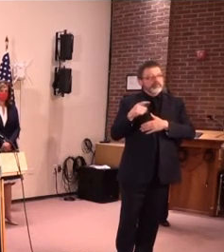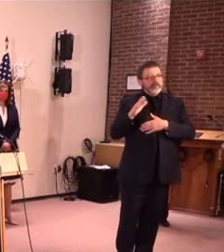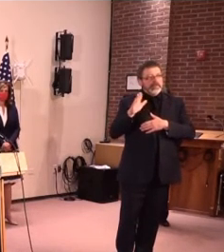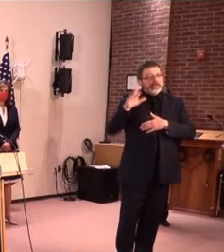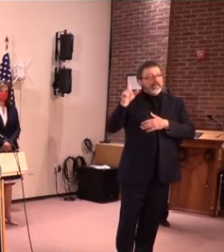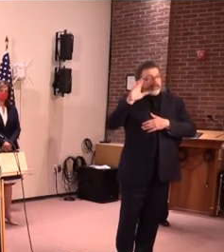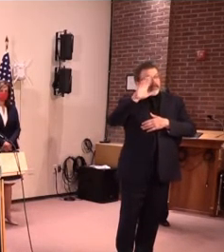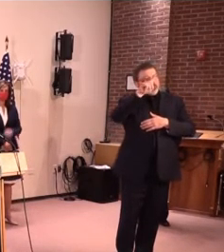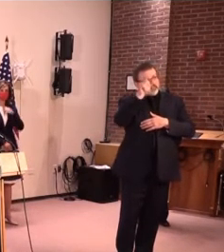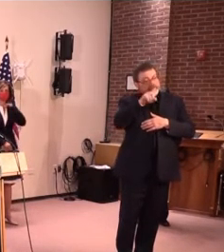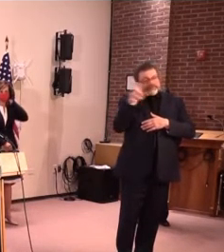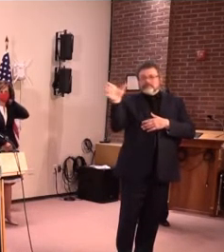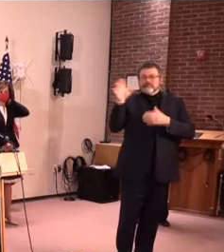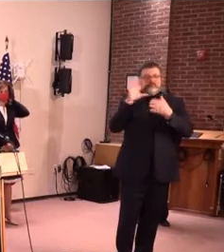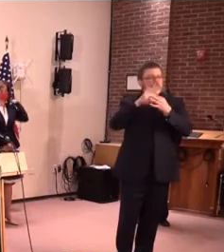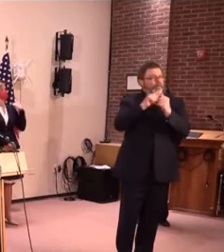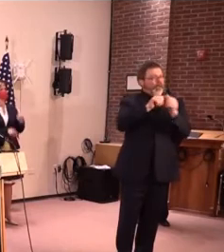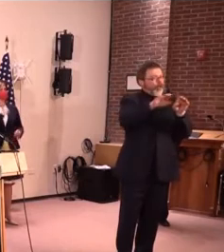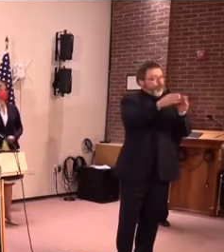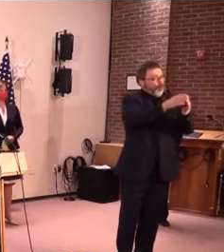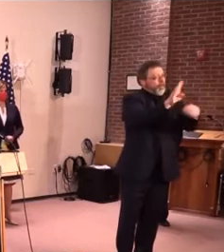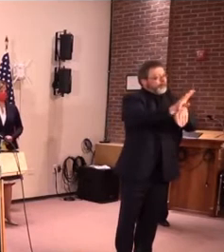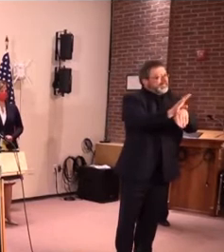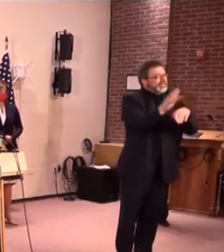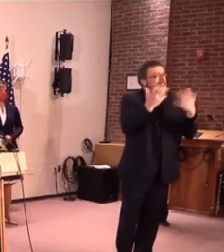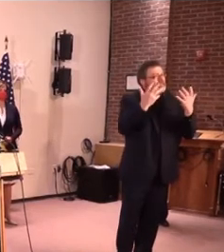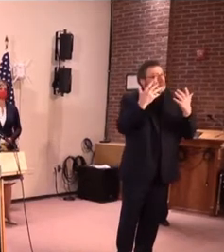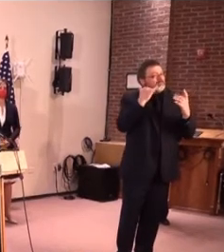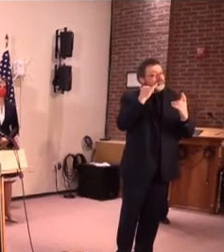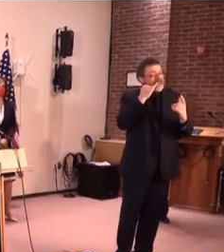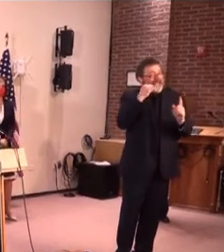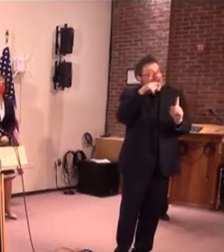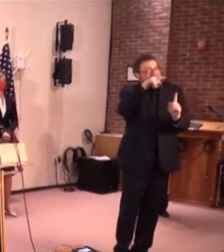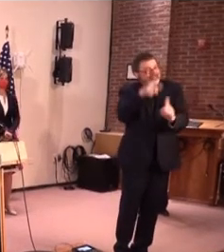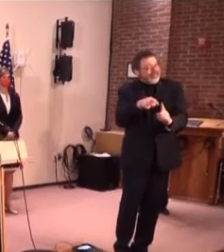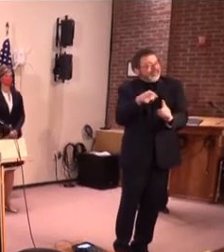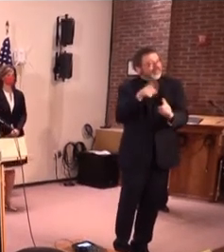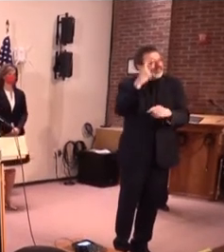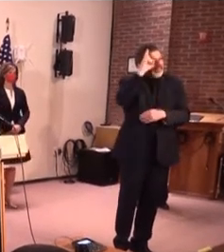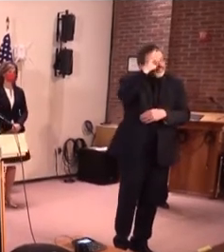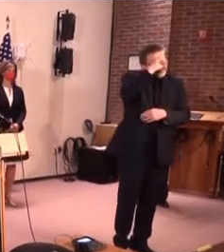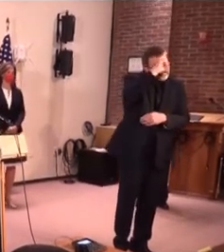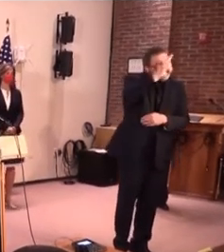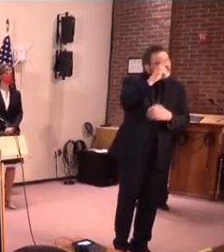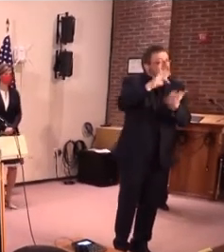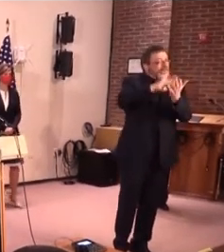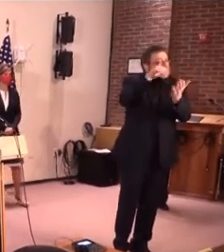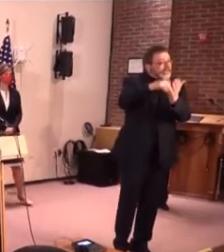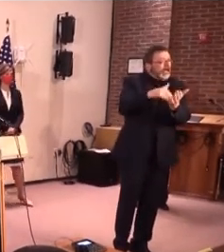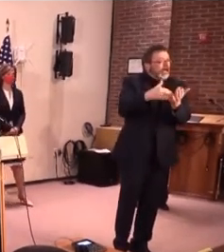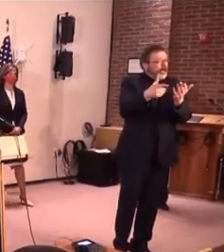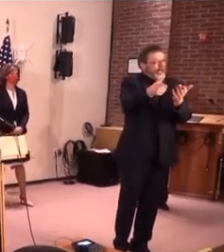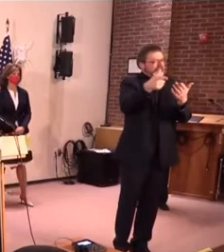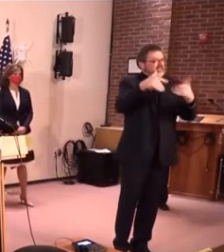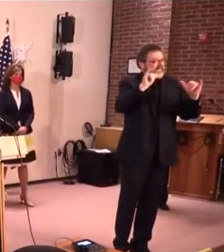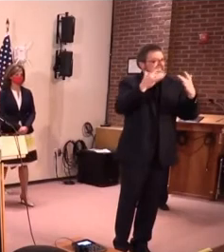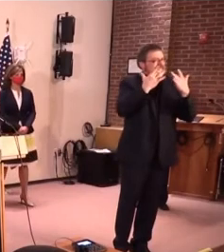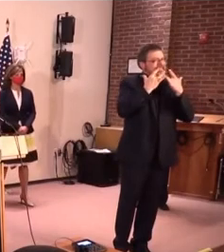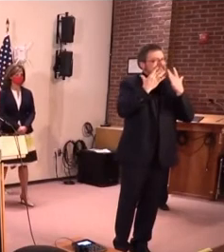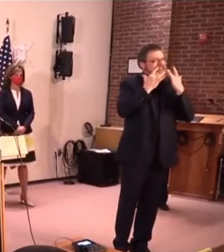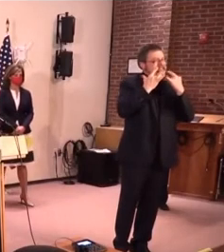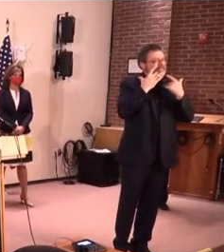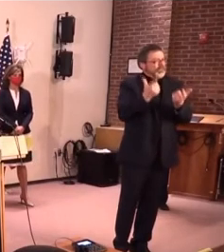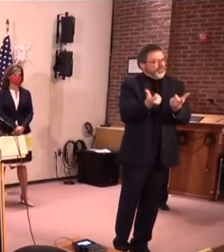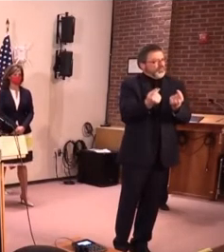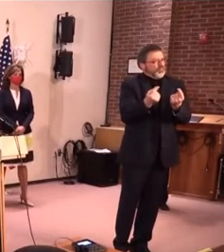The healthcare system, the hospitals out there, they're hurting financially as well. And I've been getting a lot of